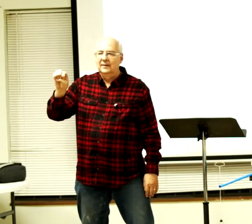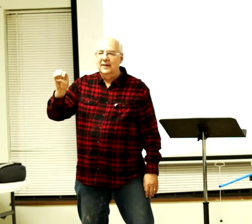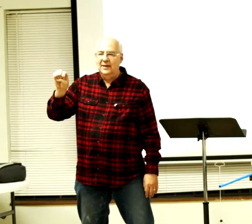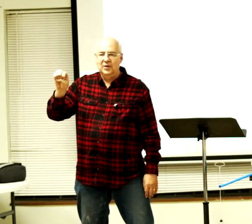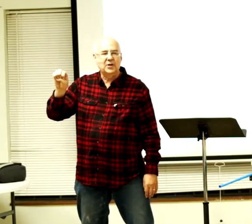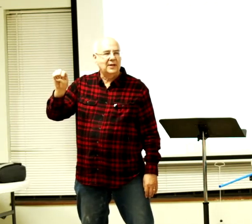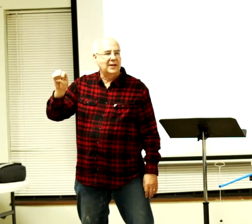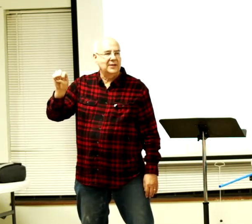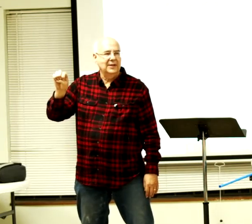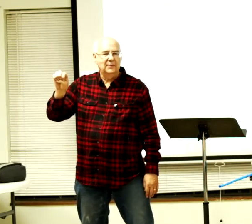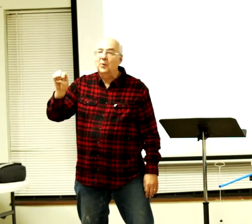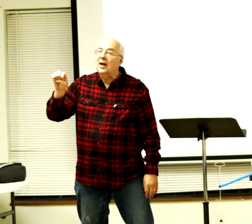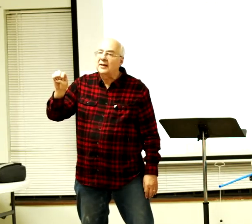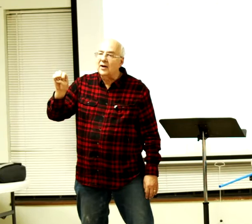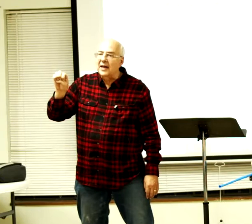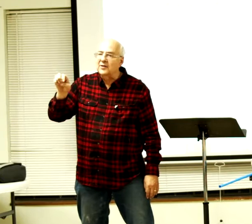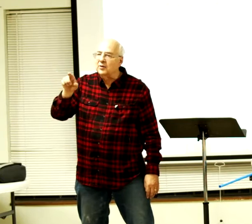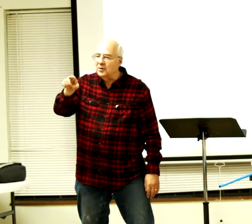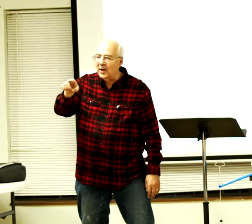That is a Z, yes. But we're not there yet, so just wait.